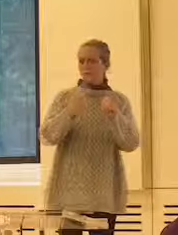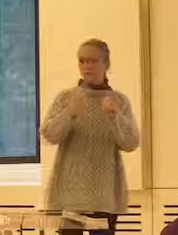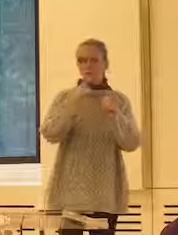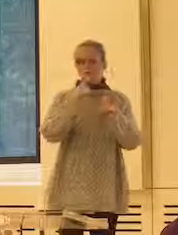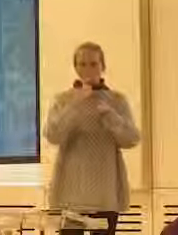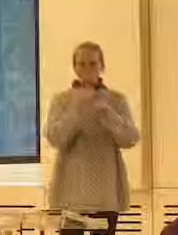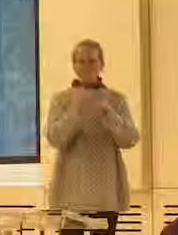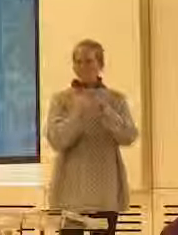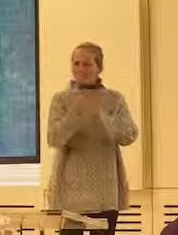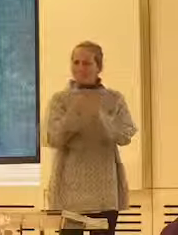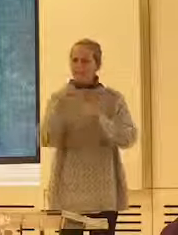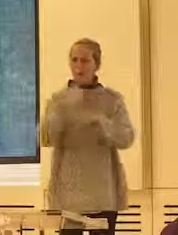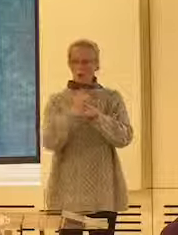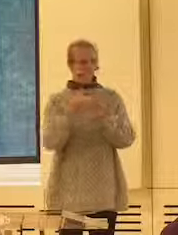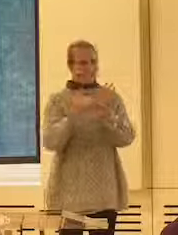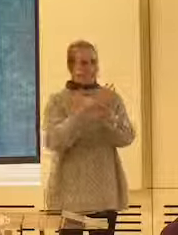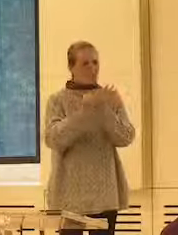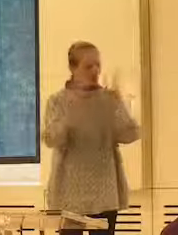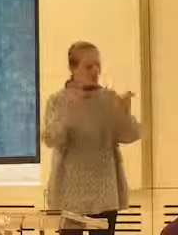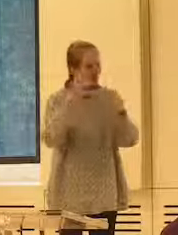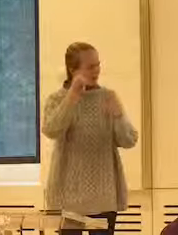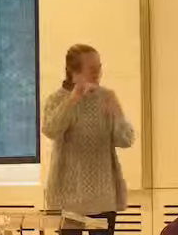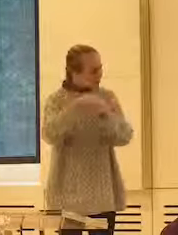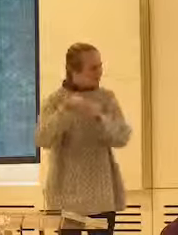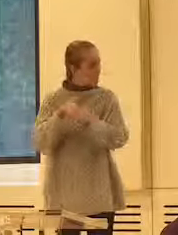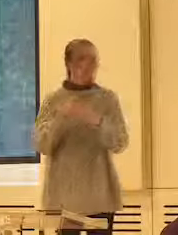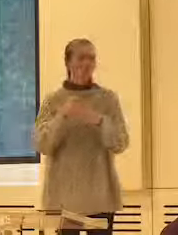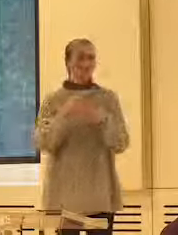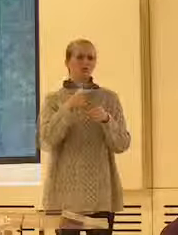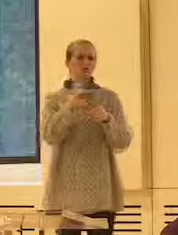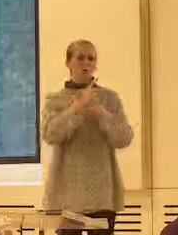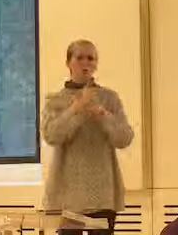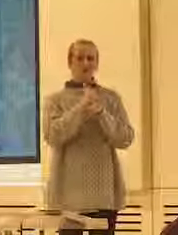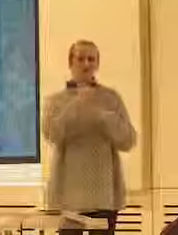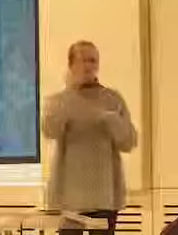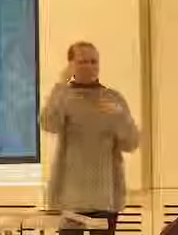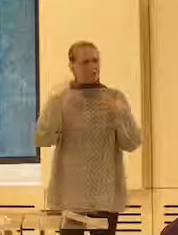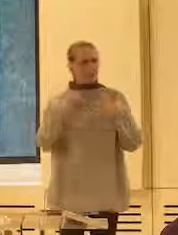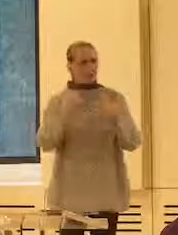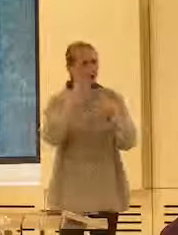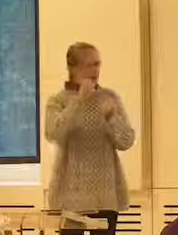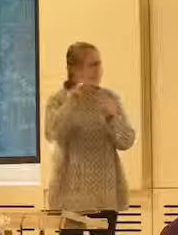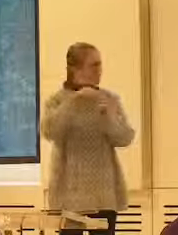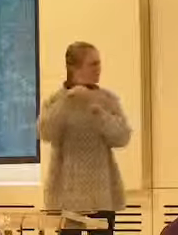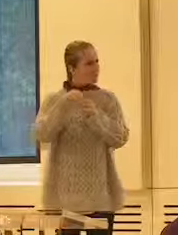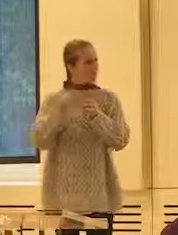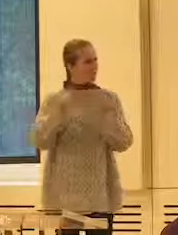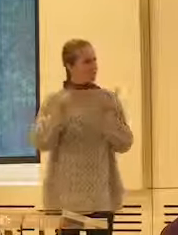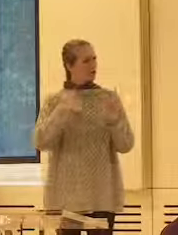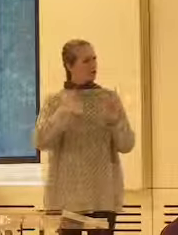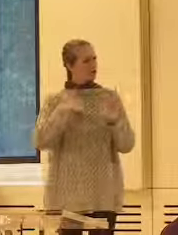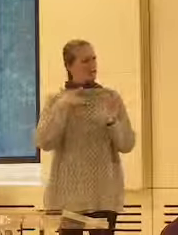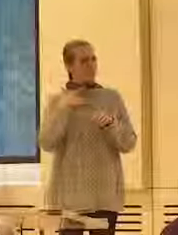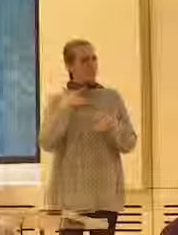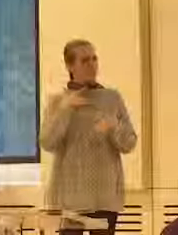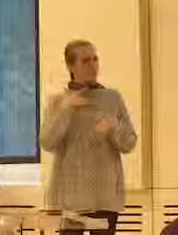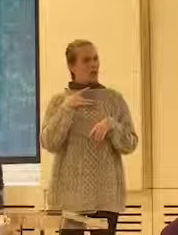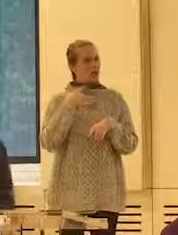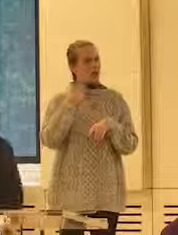And what is shown in film and in the media sometimes include difficult topics, including mental health